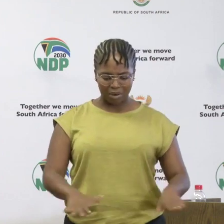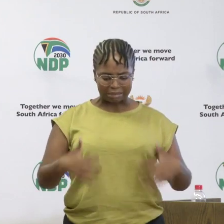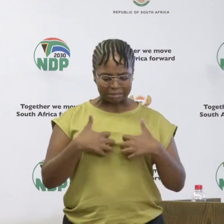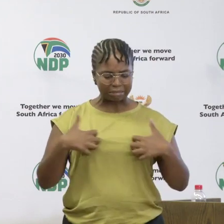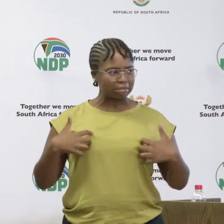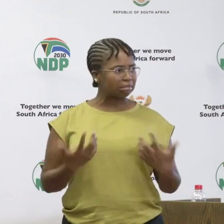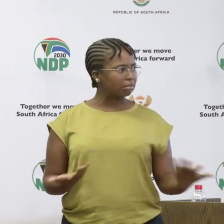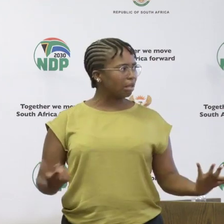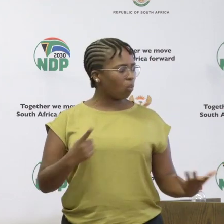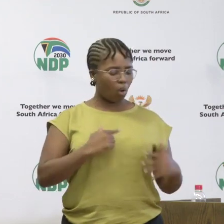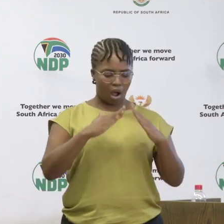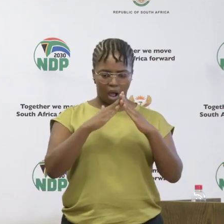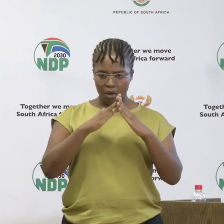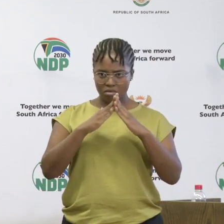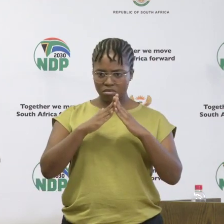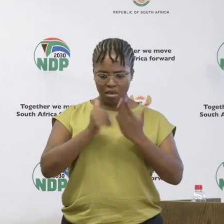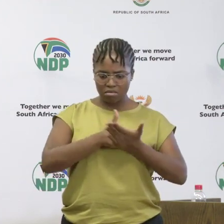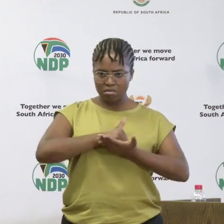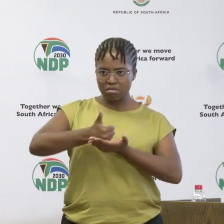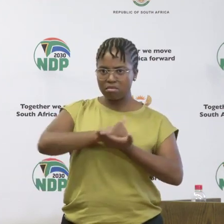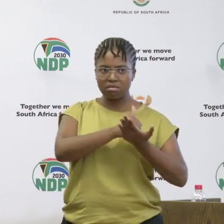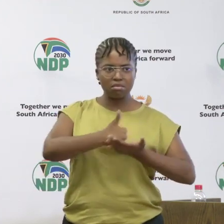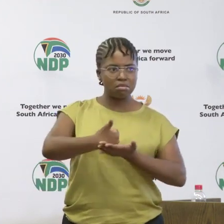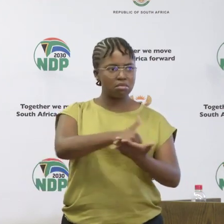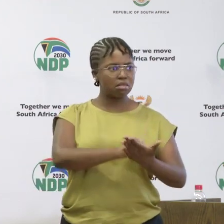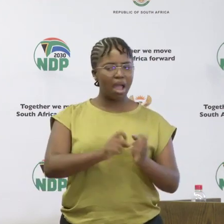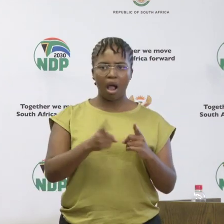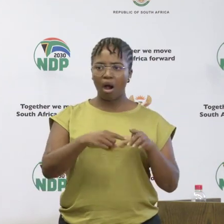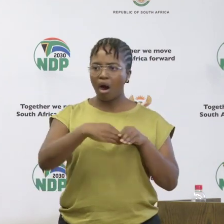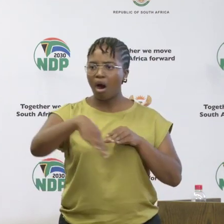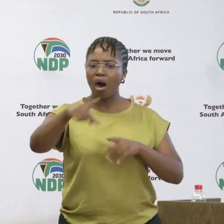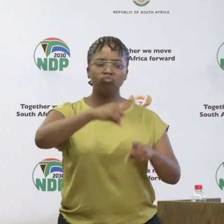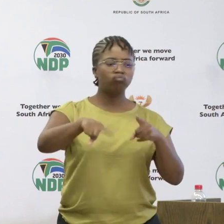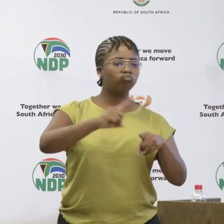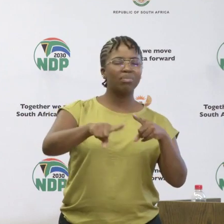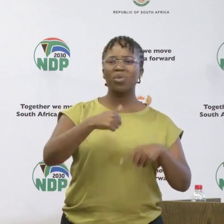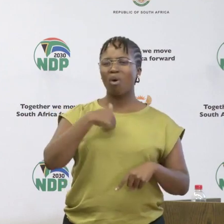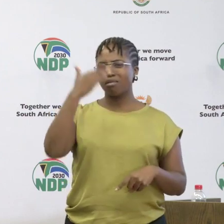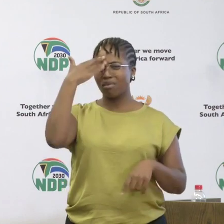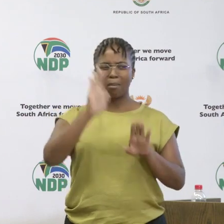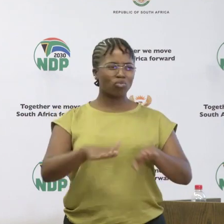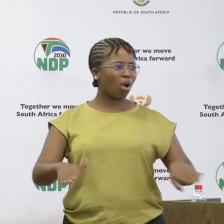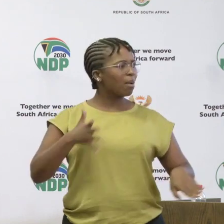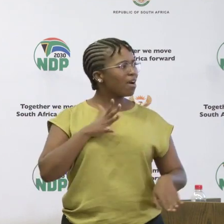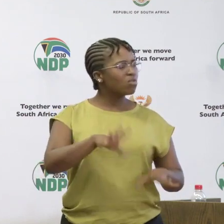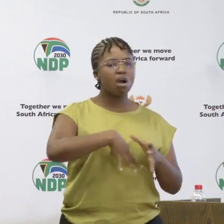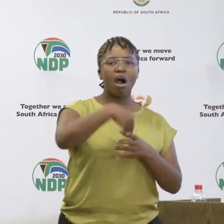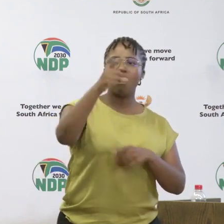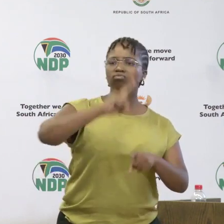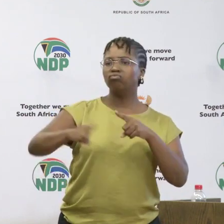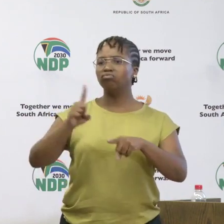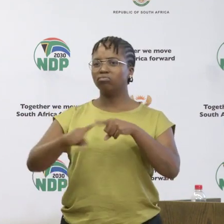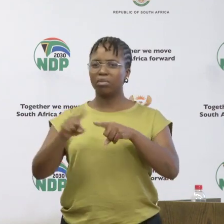strain because they cannot move beyond their surroundings, and children are children, they want to be running